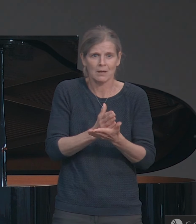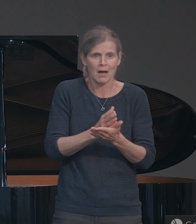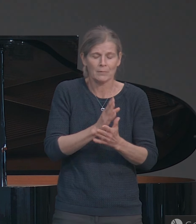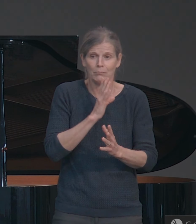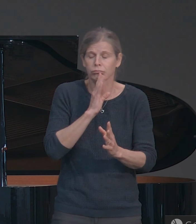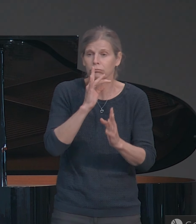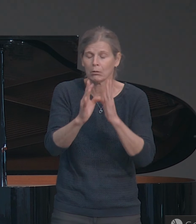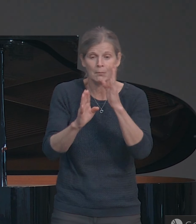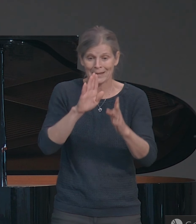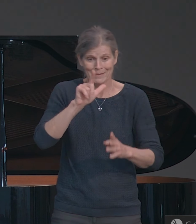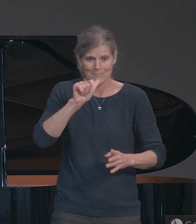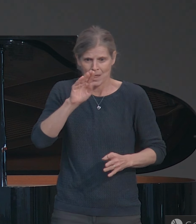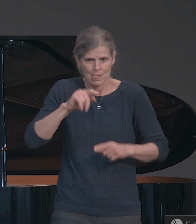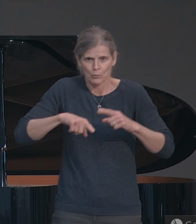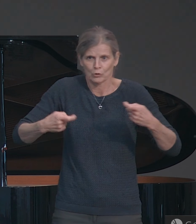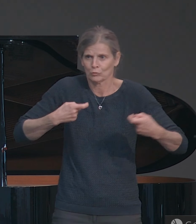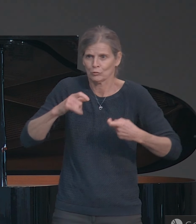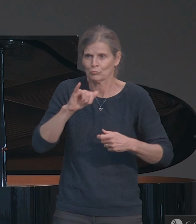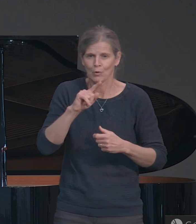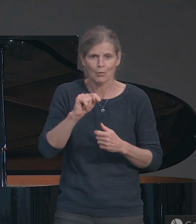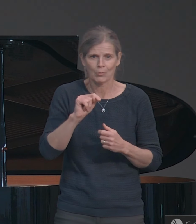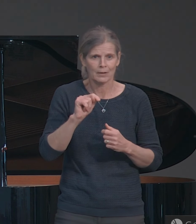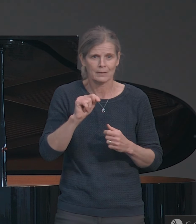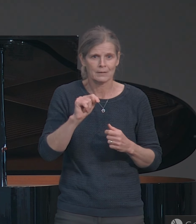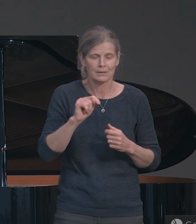that Balaam could control.